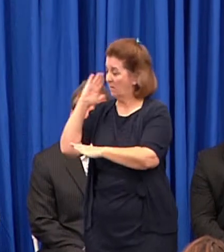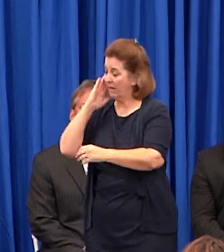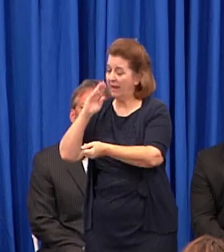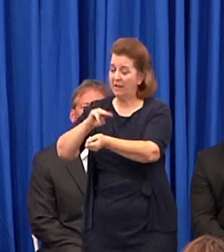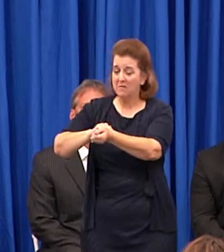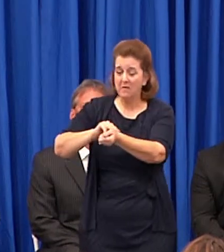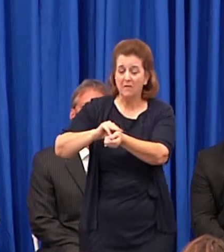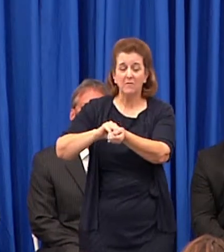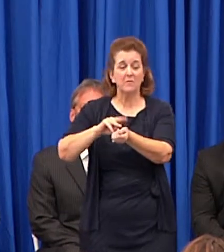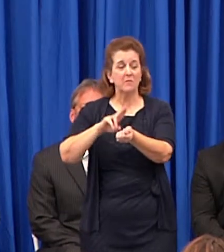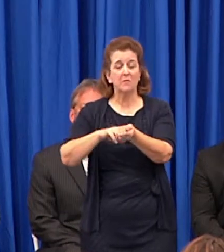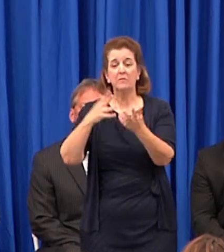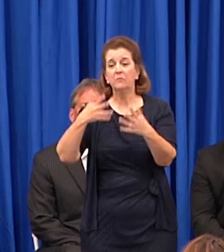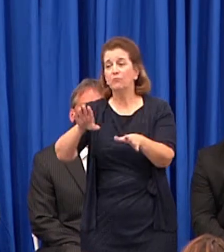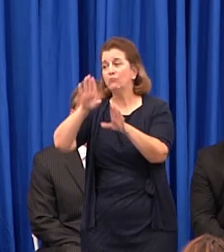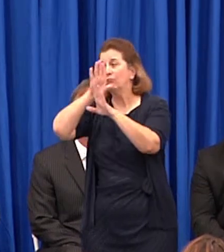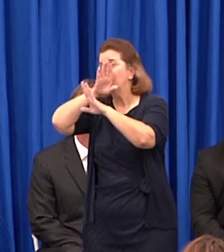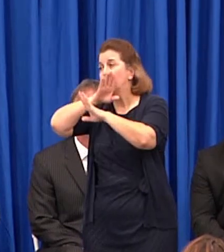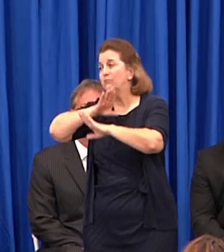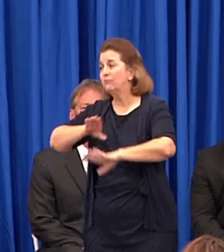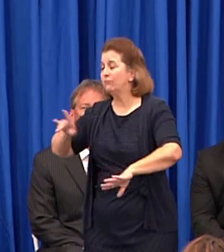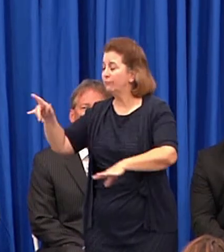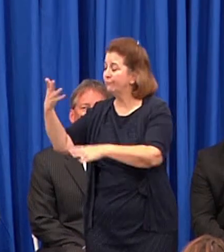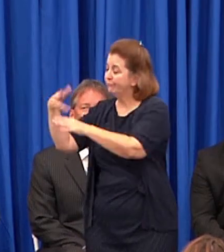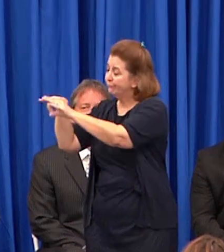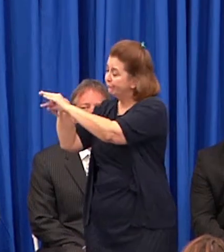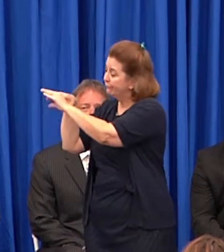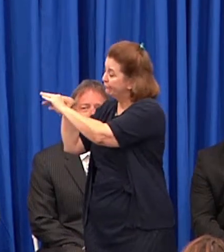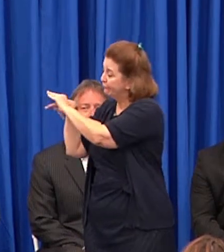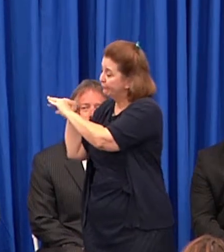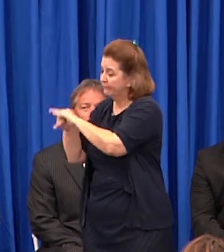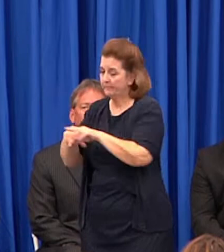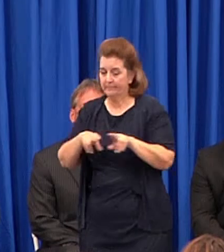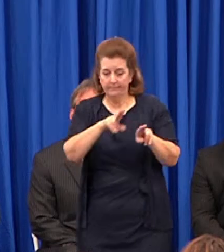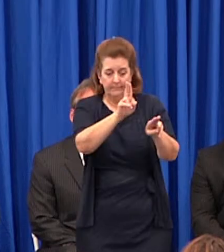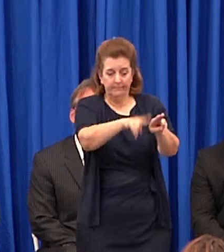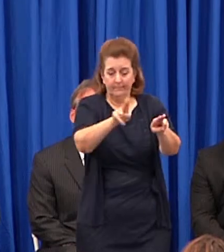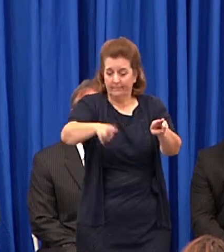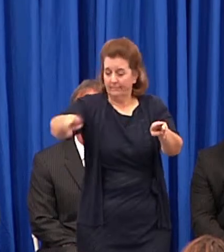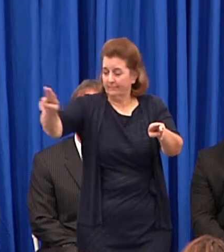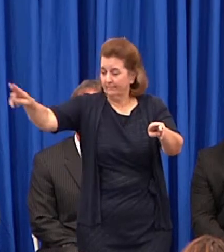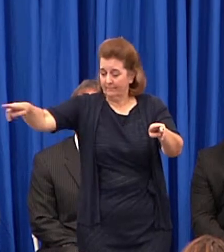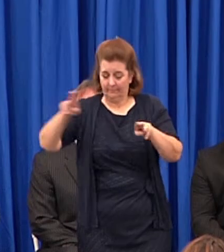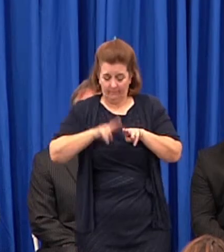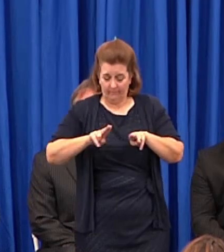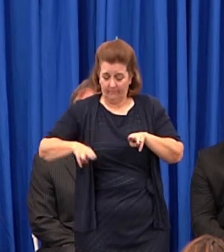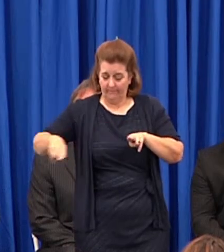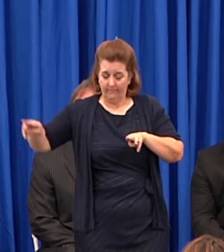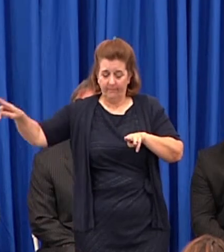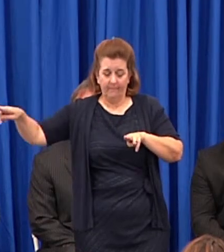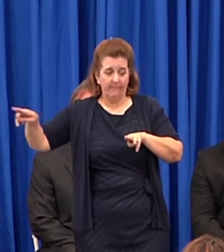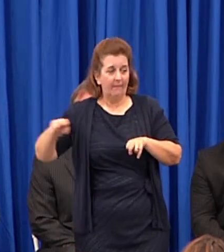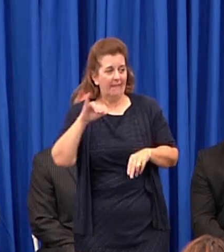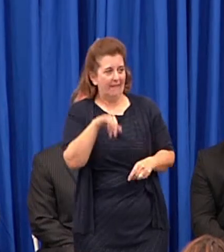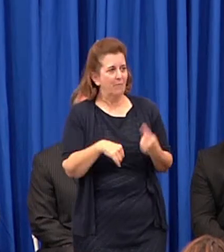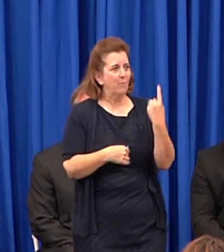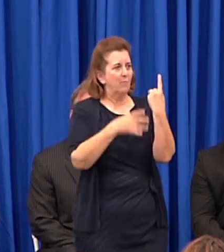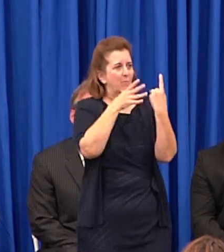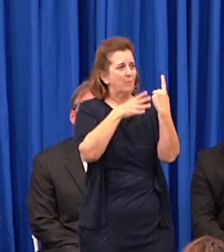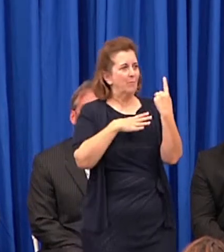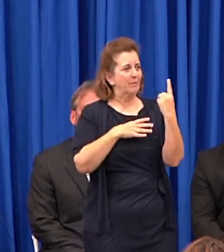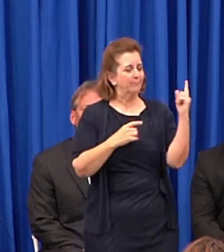and darkness have settled down upon those miles and miles of prostrate sick, she may be observed